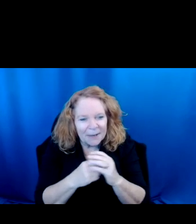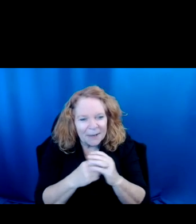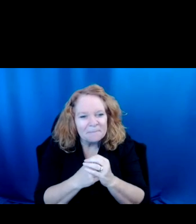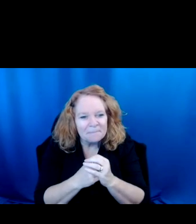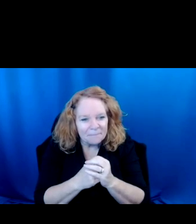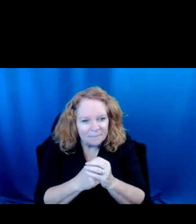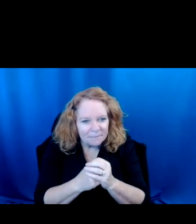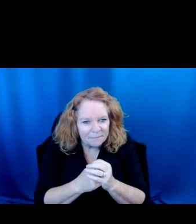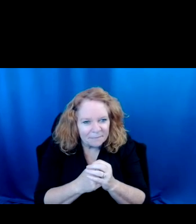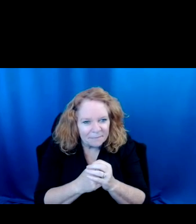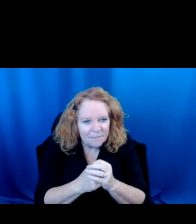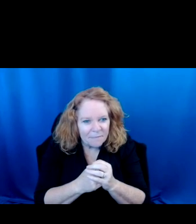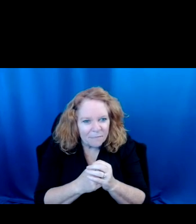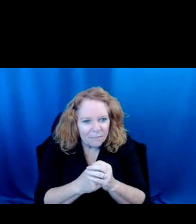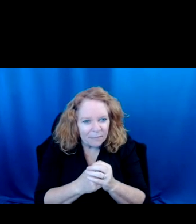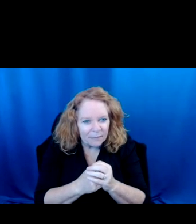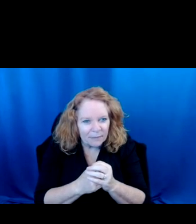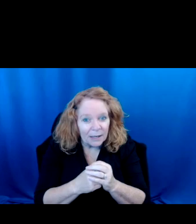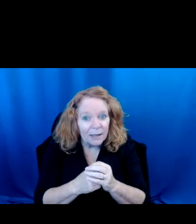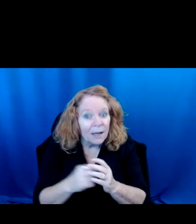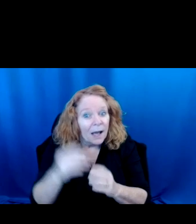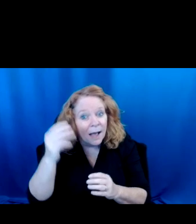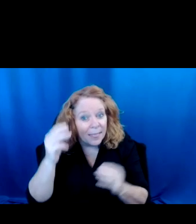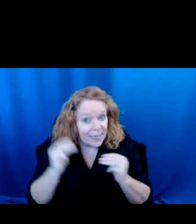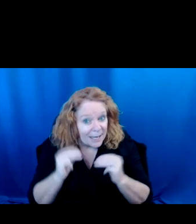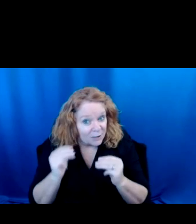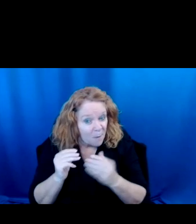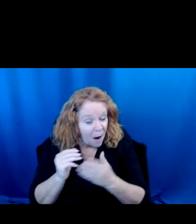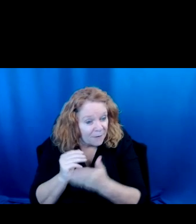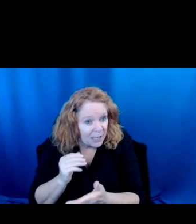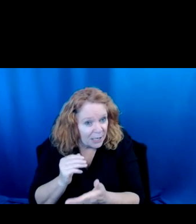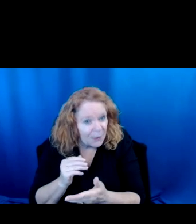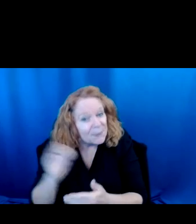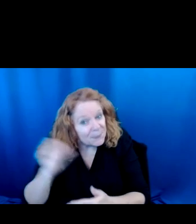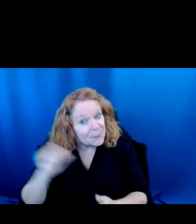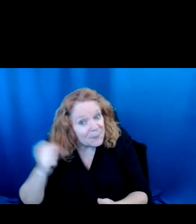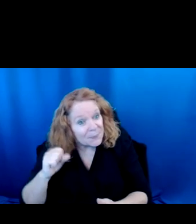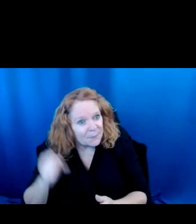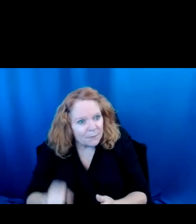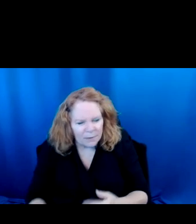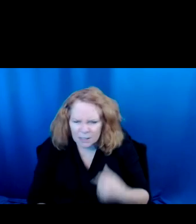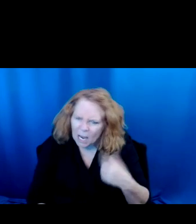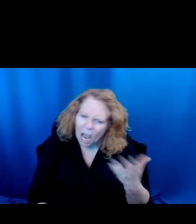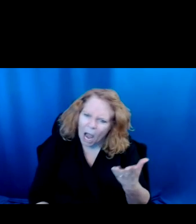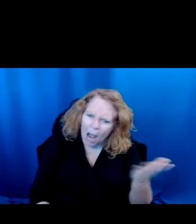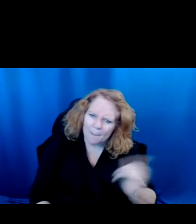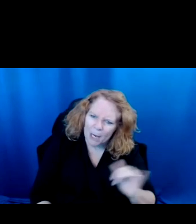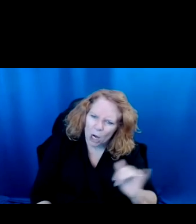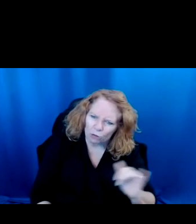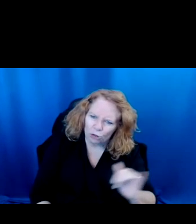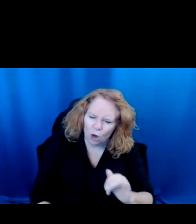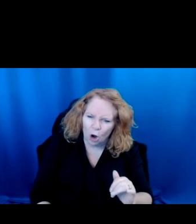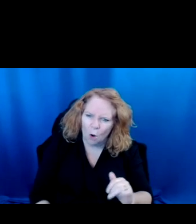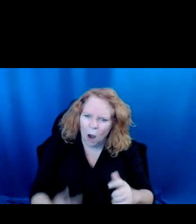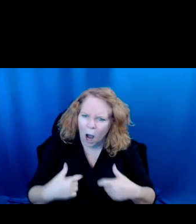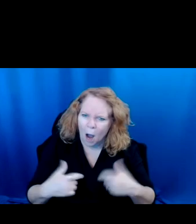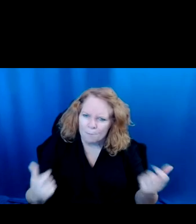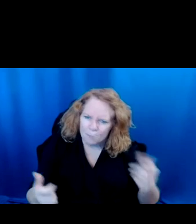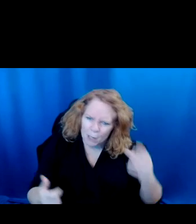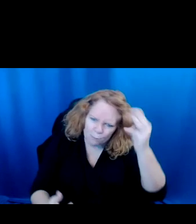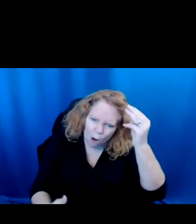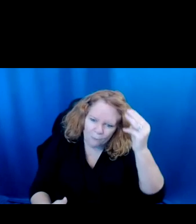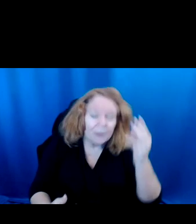Seaside Adventure. So little Marvin's here. Hello, Gwynny Gwyn Gwyn. And I'm here, Gwynny Gwyn Gwyn. And big Marvin's